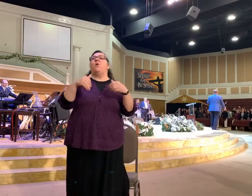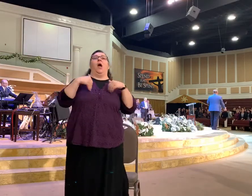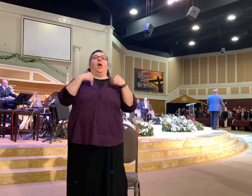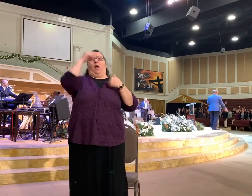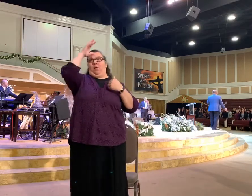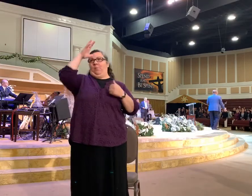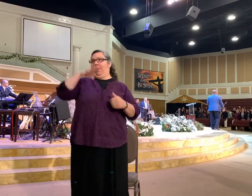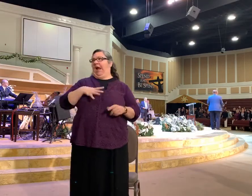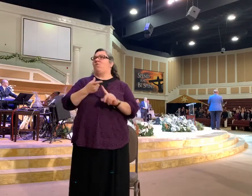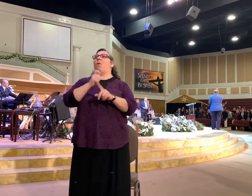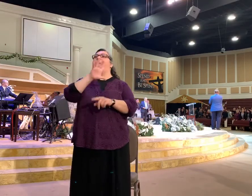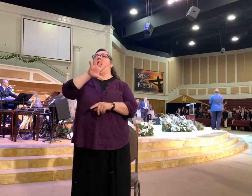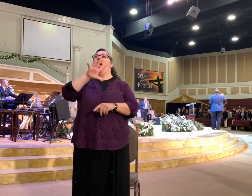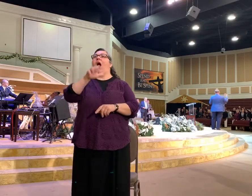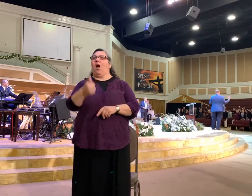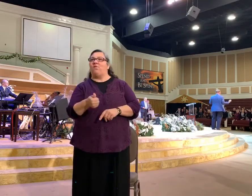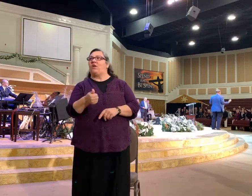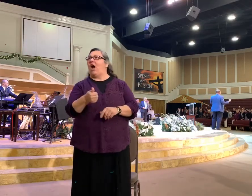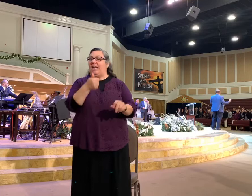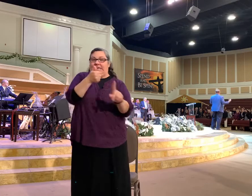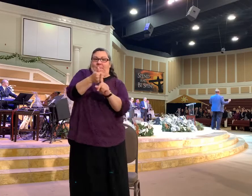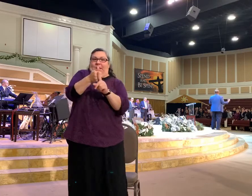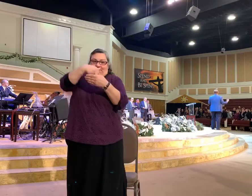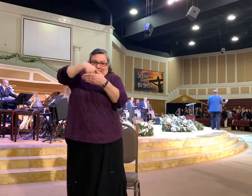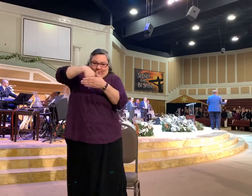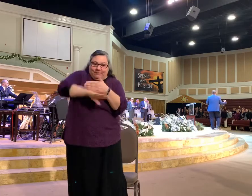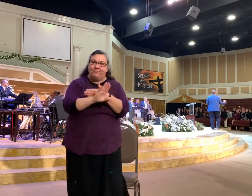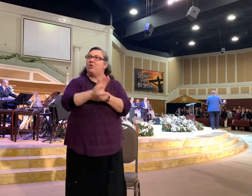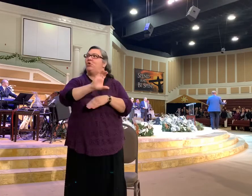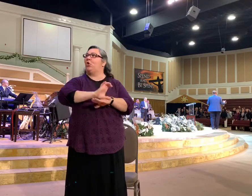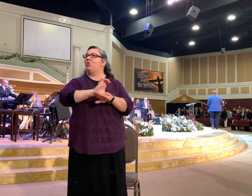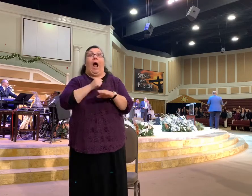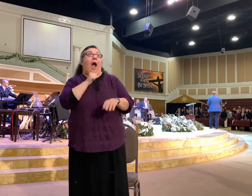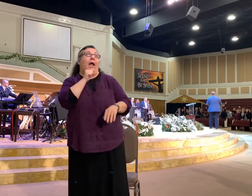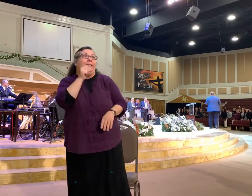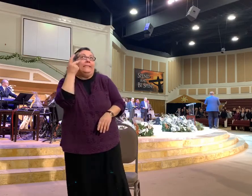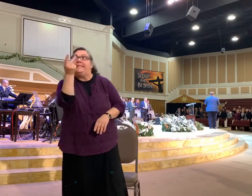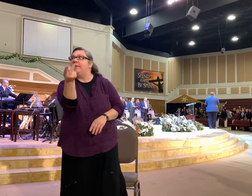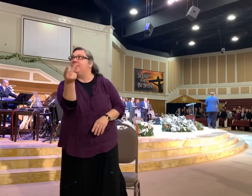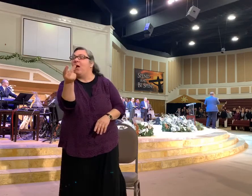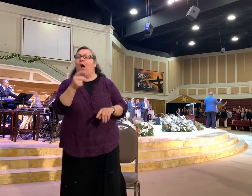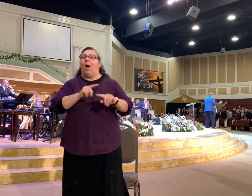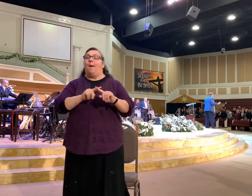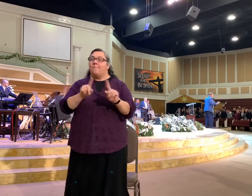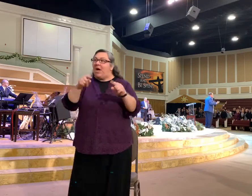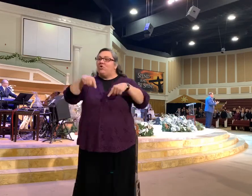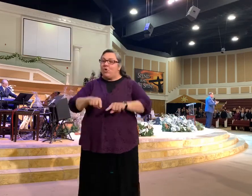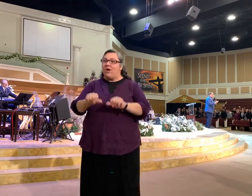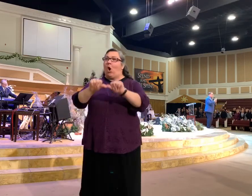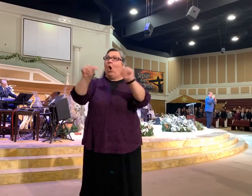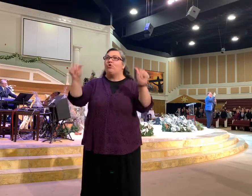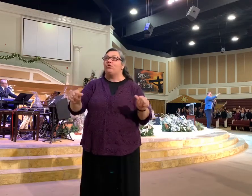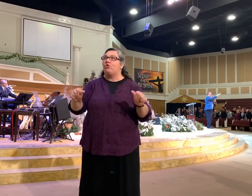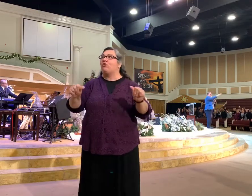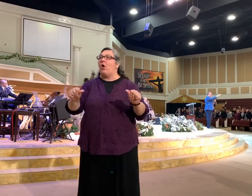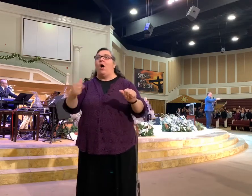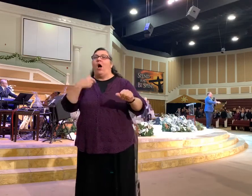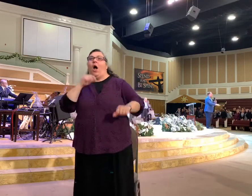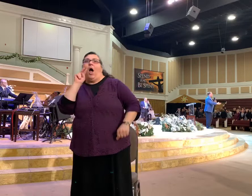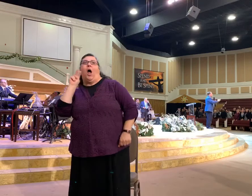There was a young man from Africa that had walked in. I didn't even see him walk in. I never saw him. But while the altar call was going on, I